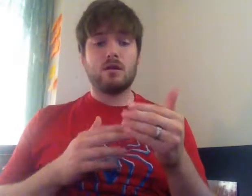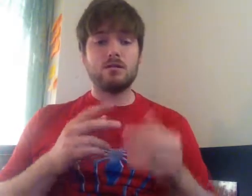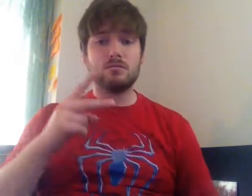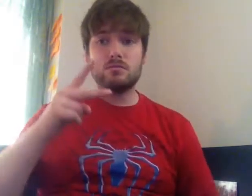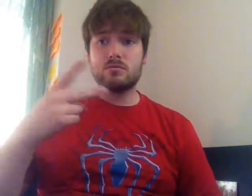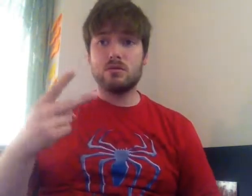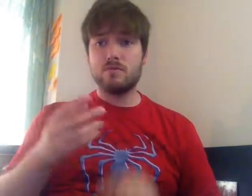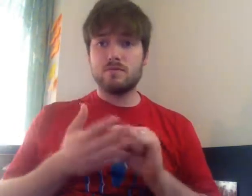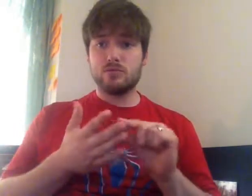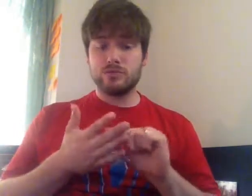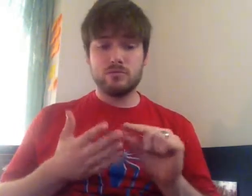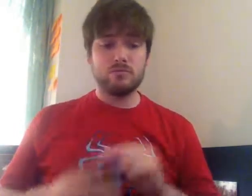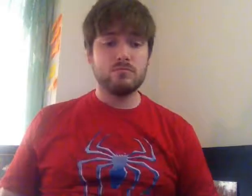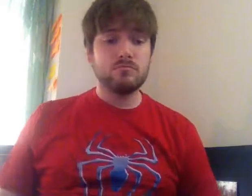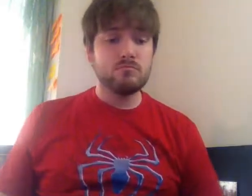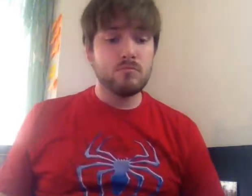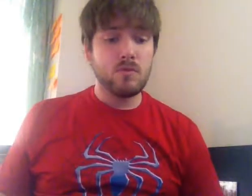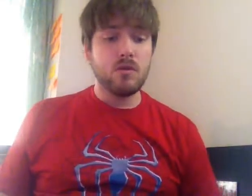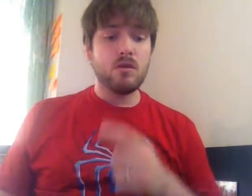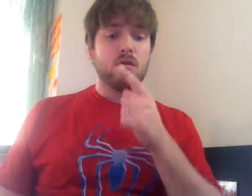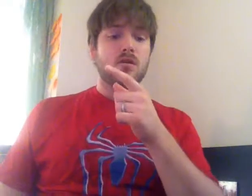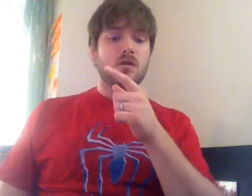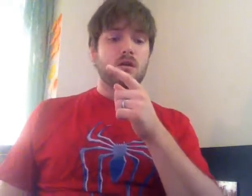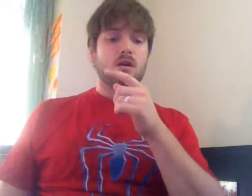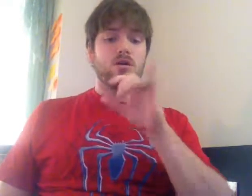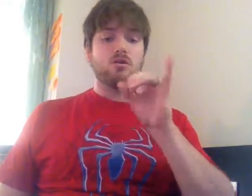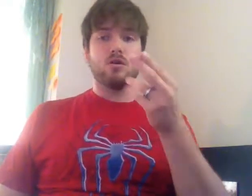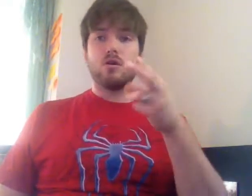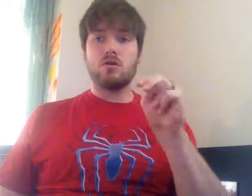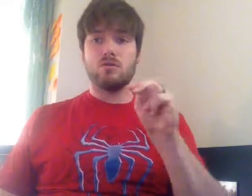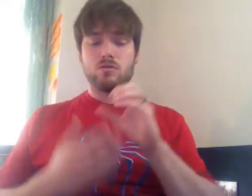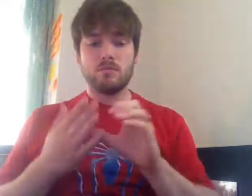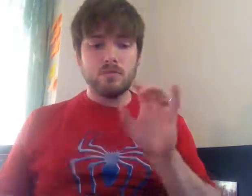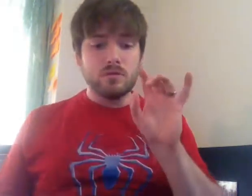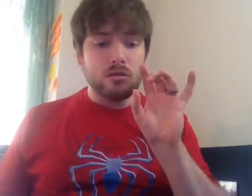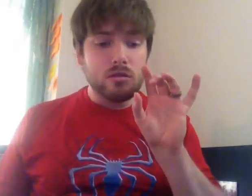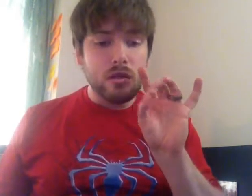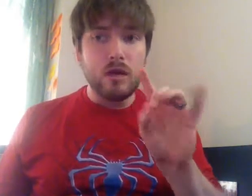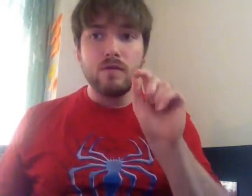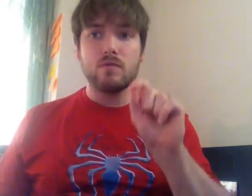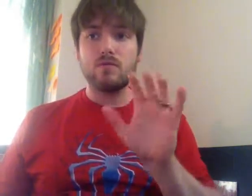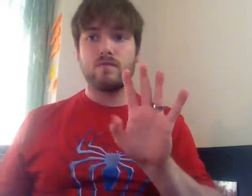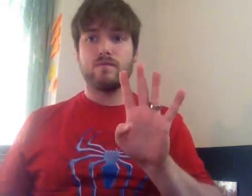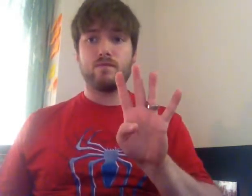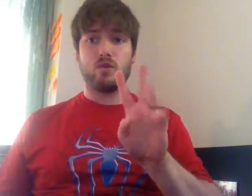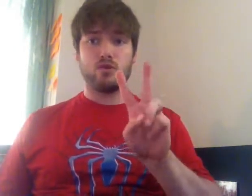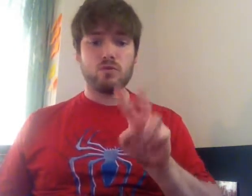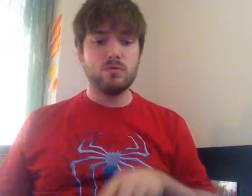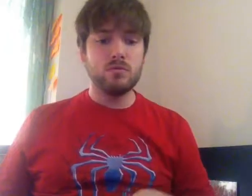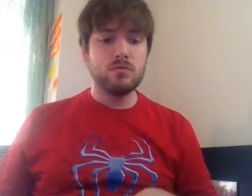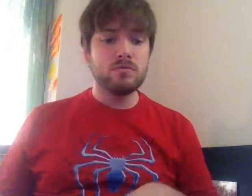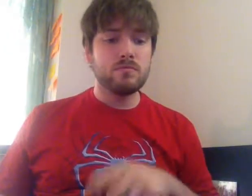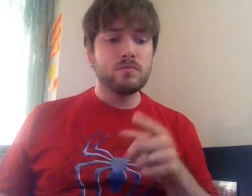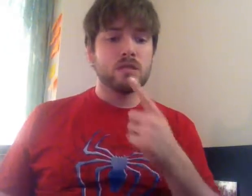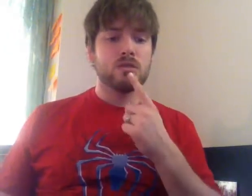Myers, Florida, strong waves creating a higher than normal current risk. Flooding also a major concern for the southwestern region